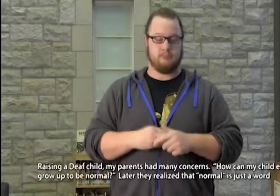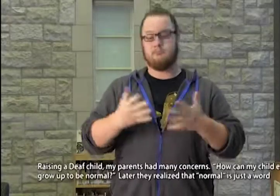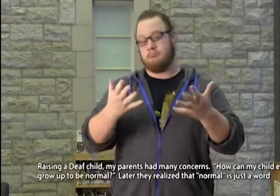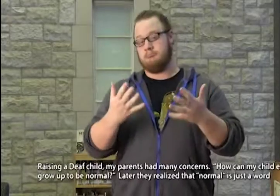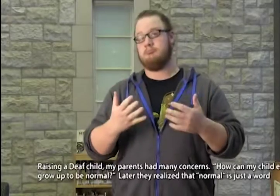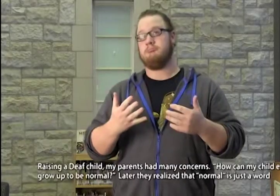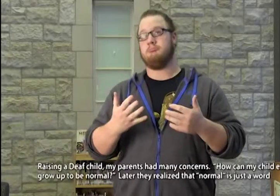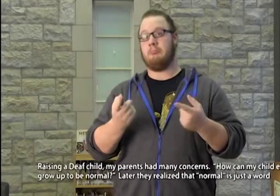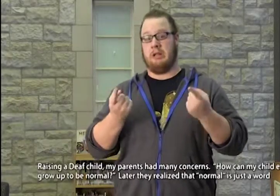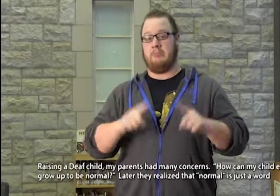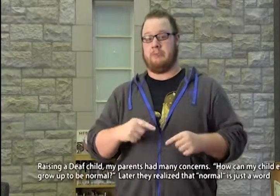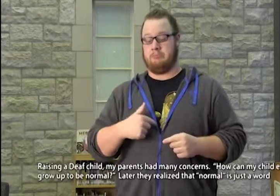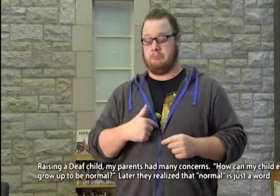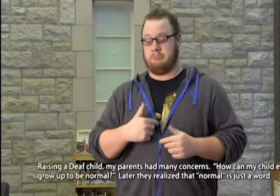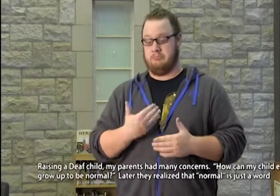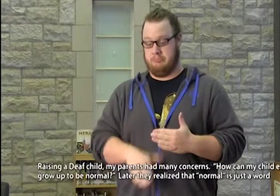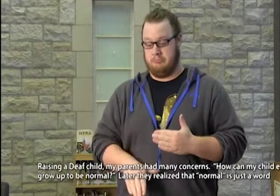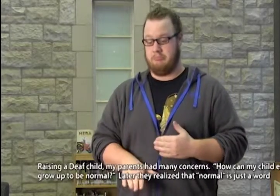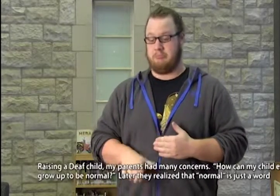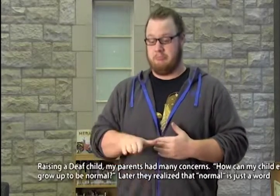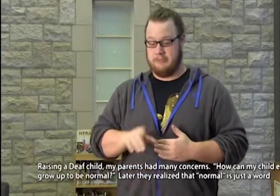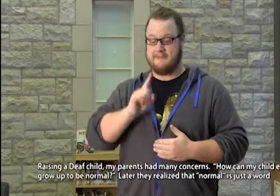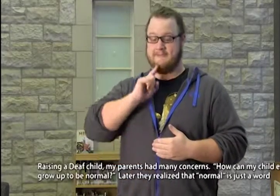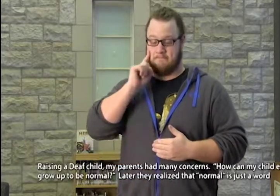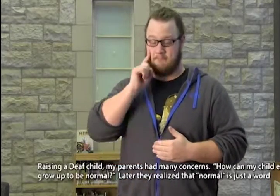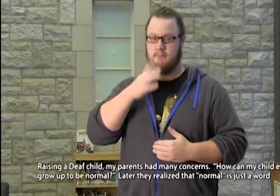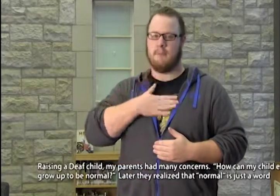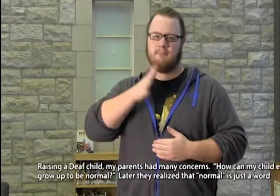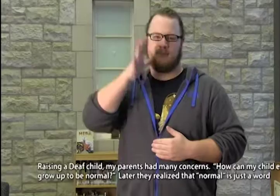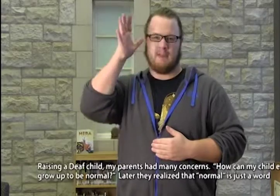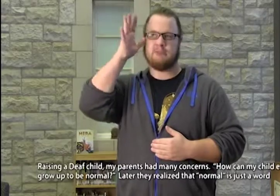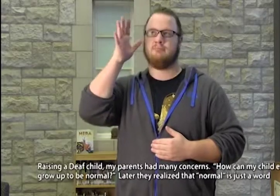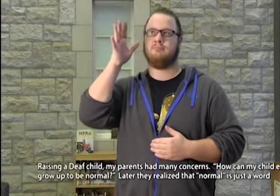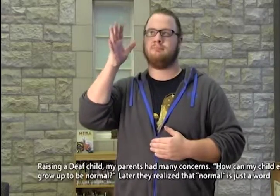Raising a deaf child, my parents had many concerns.